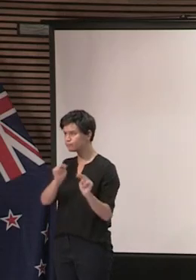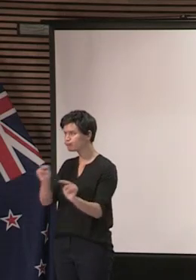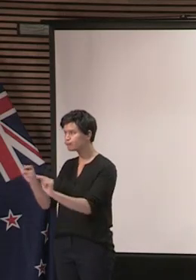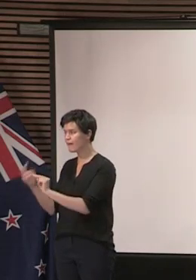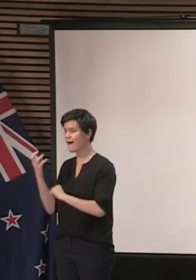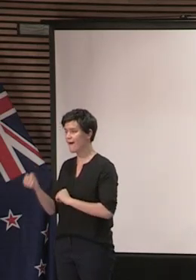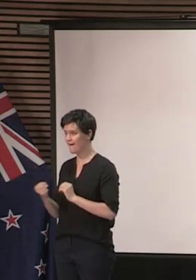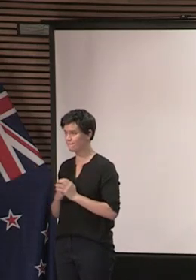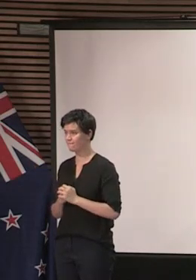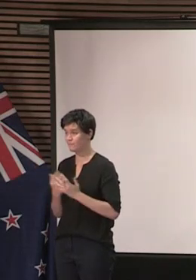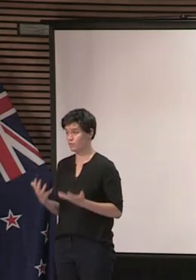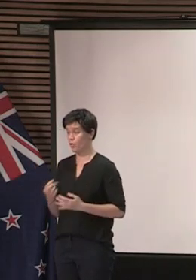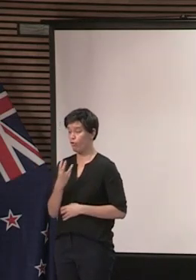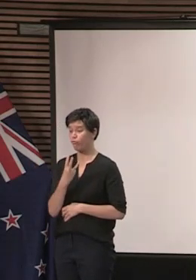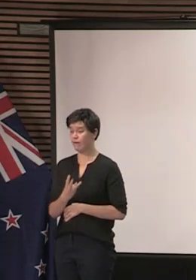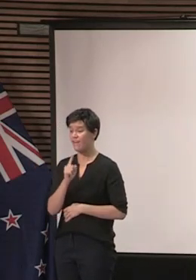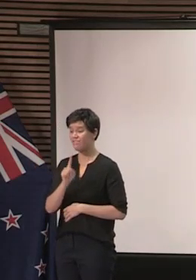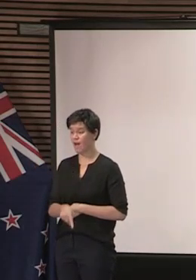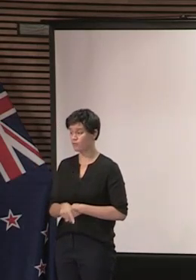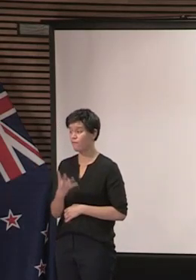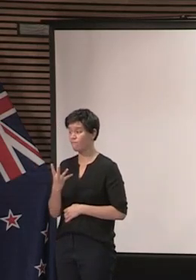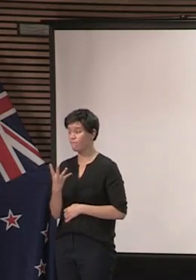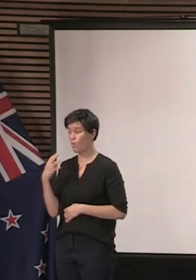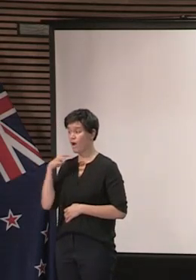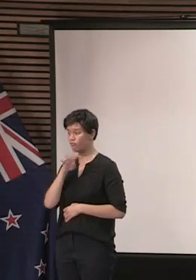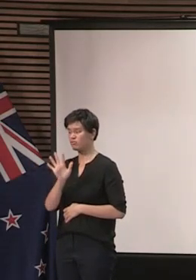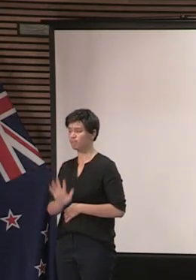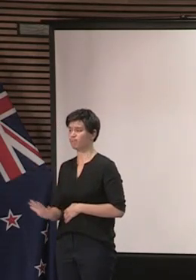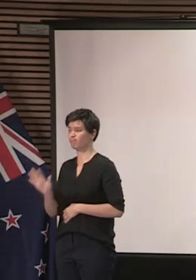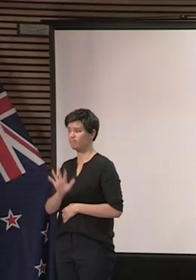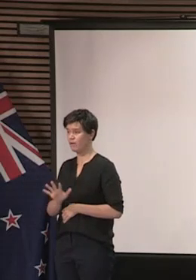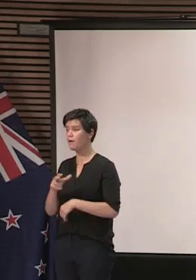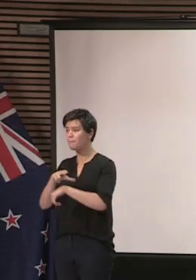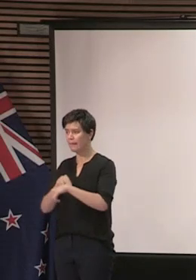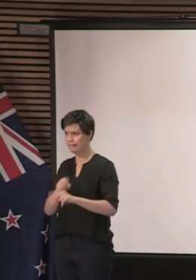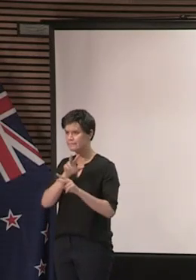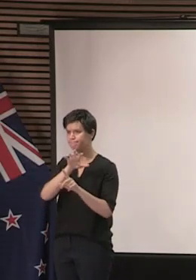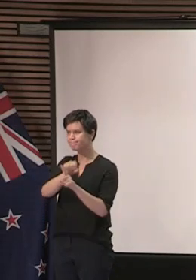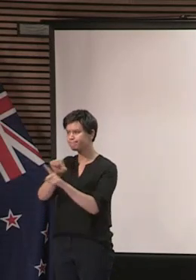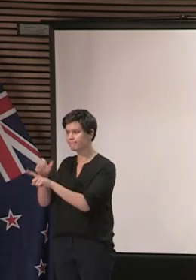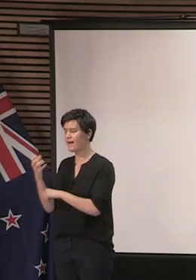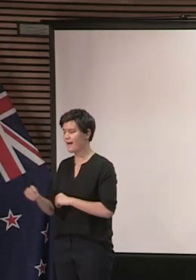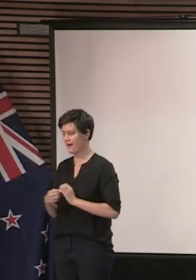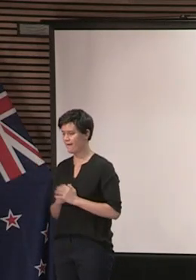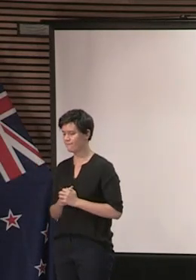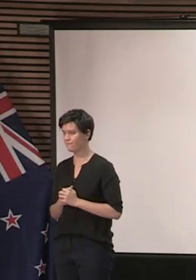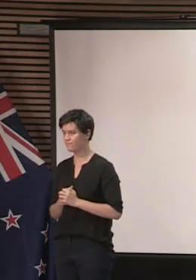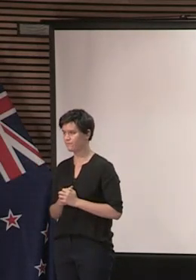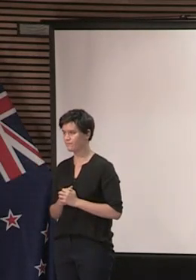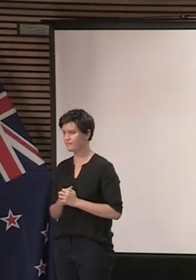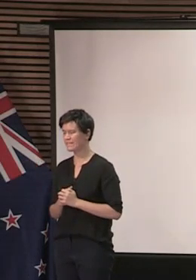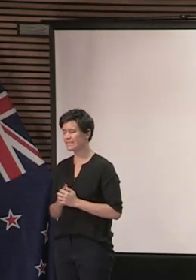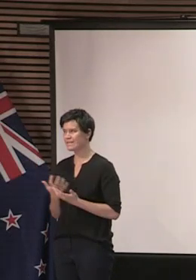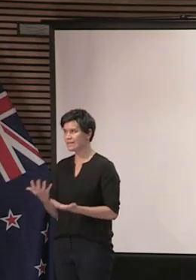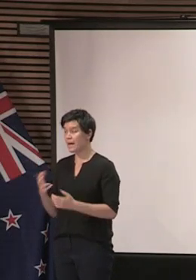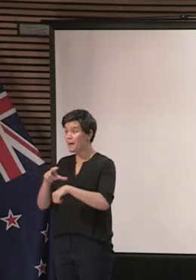April, 3,436 prevention patrols. I think it's probably hard for us to get a true sense because the police, I think, are probably